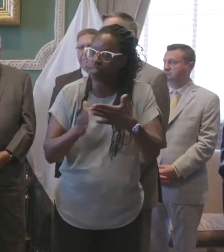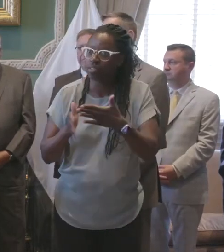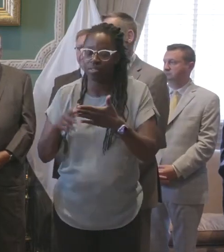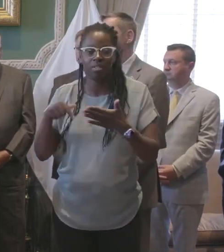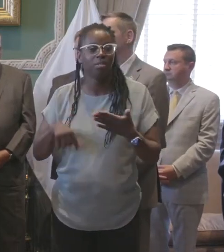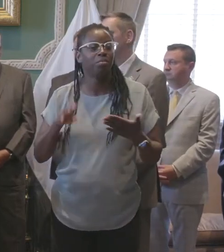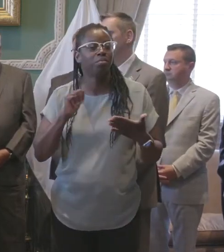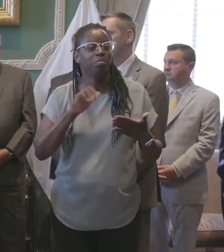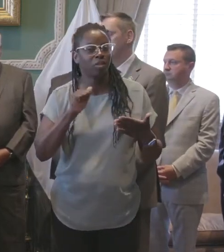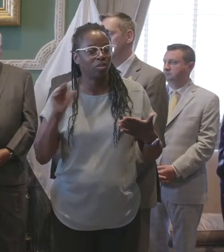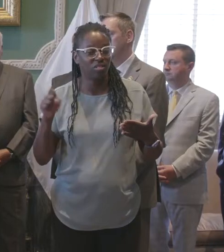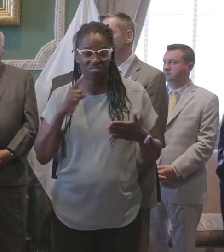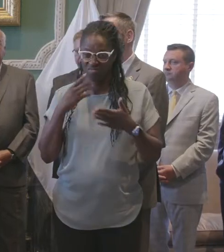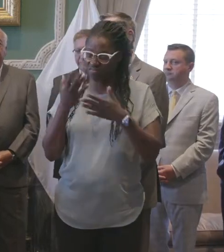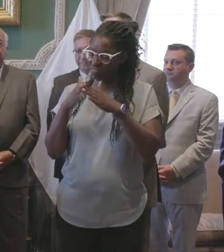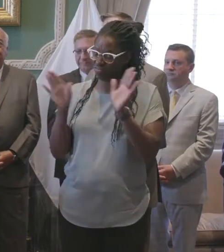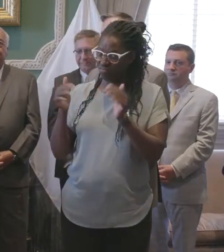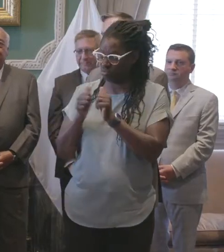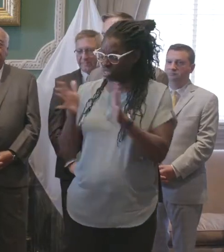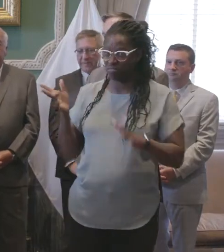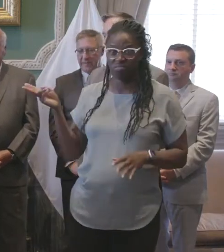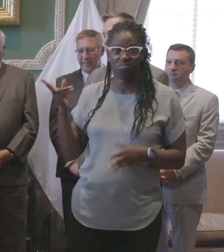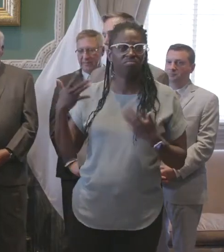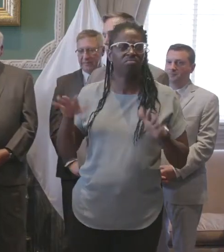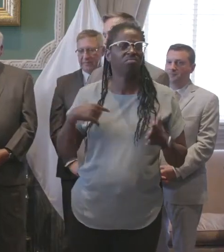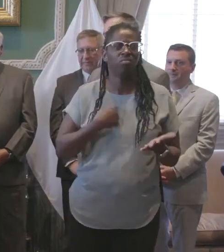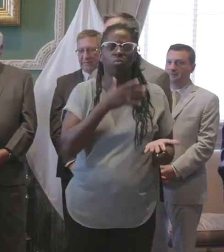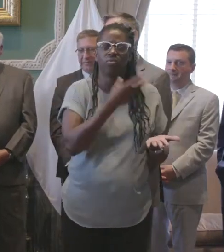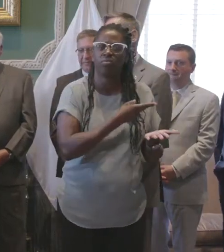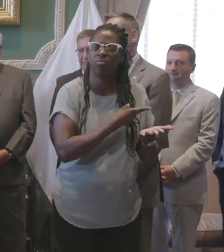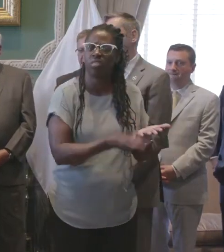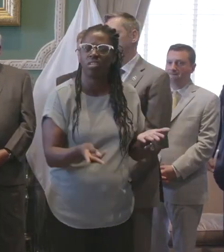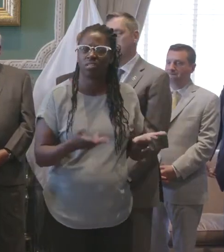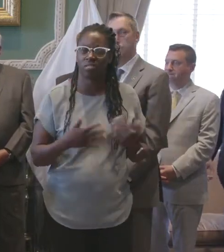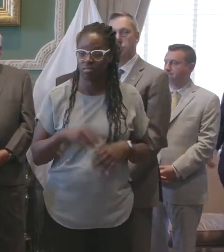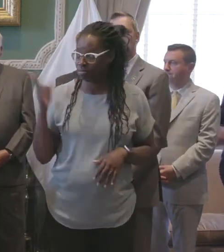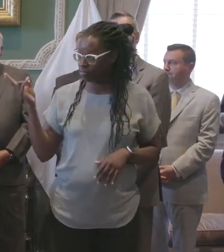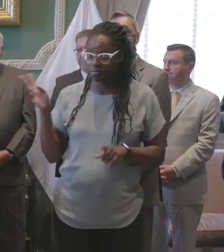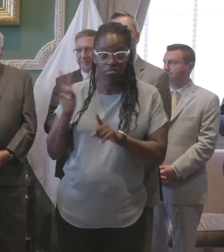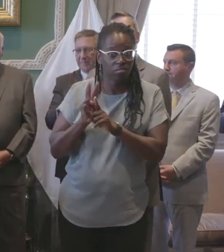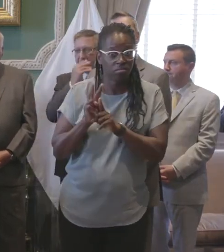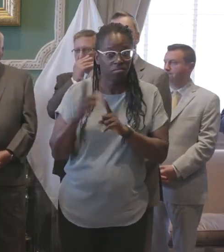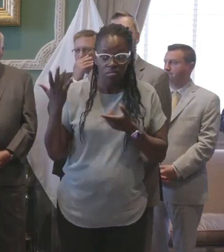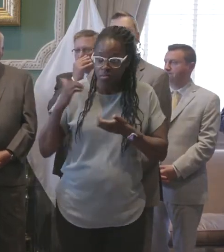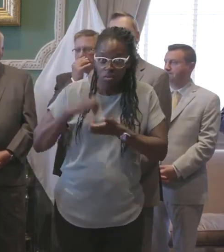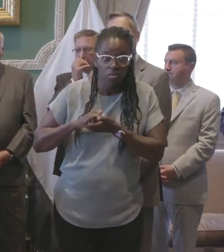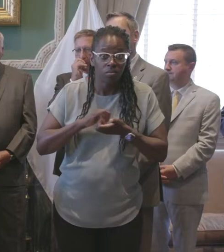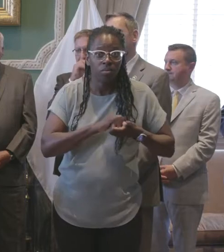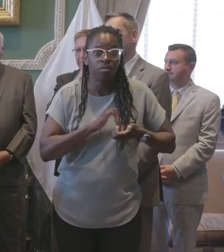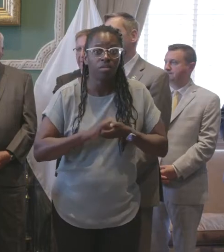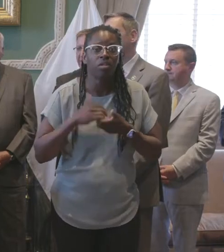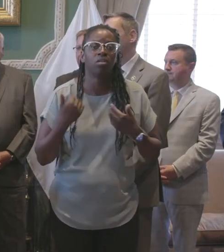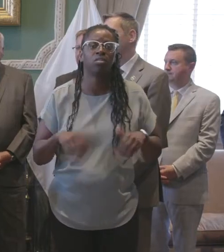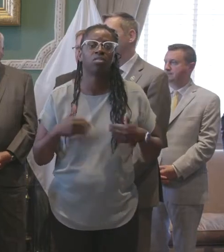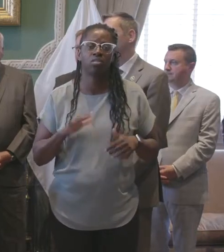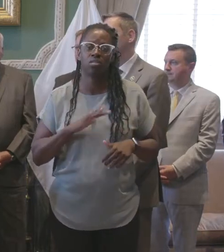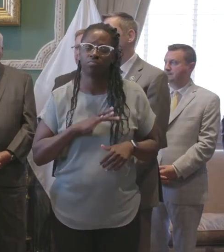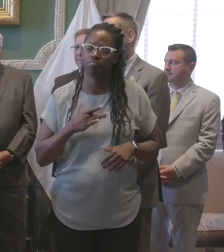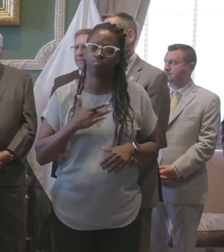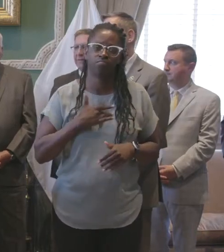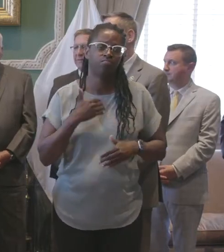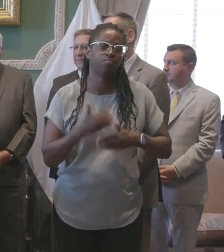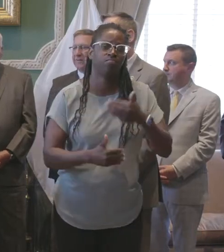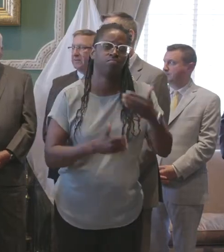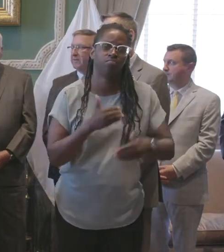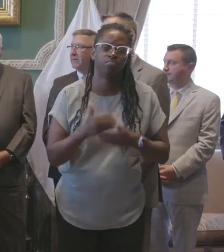their leadership and partnership. It means a lot. I'd like to also thank my friend and colleague, Speaker